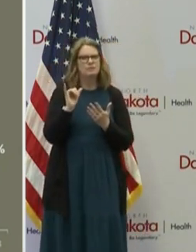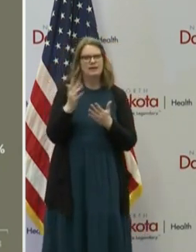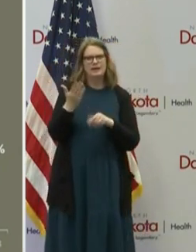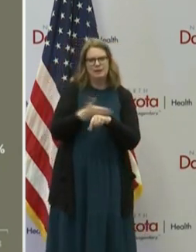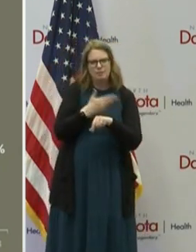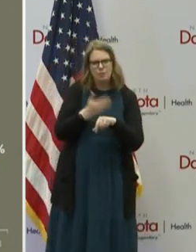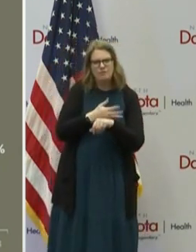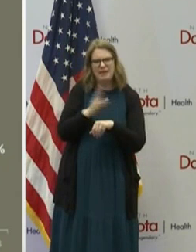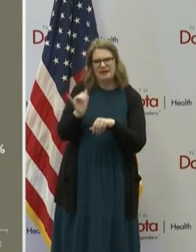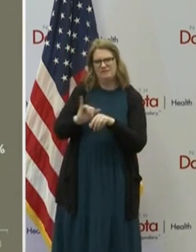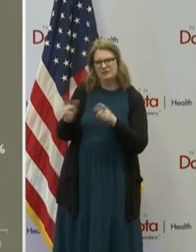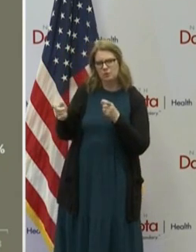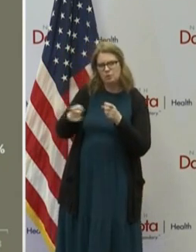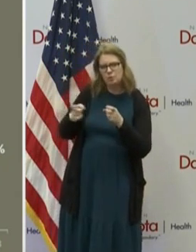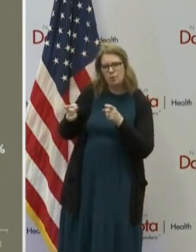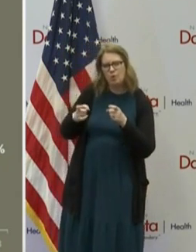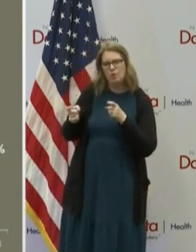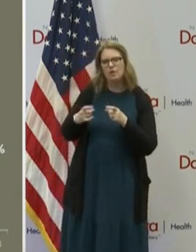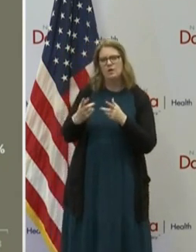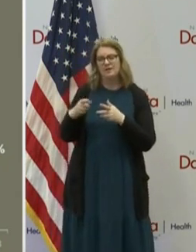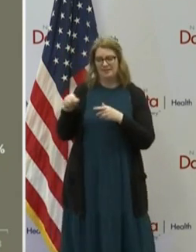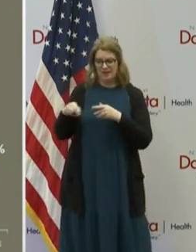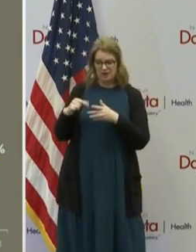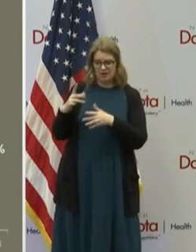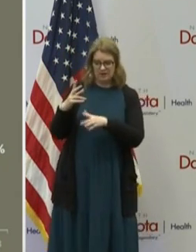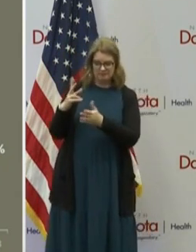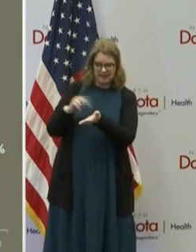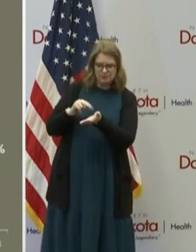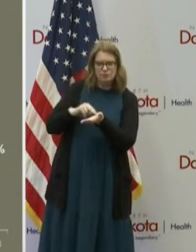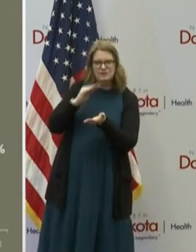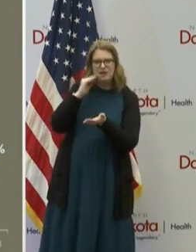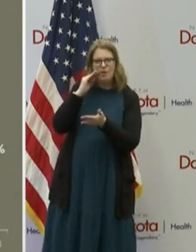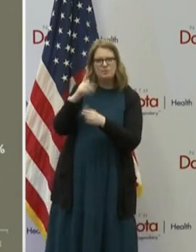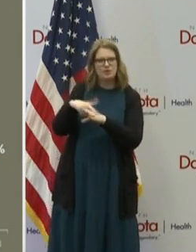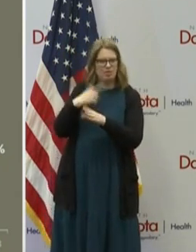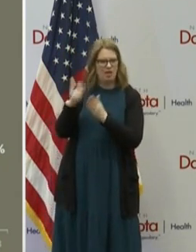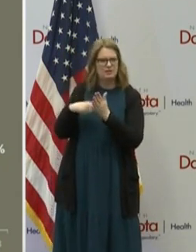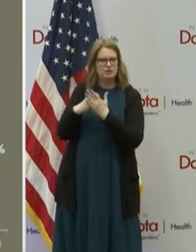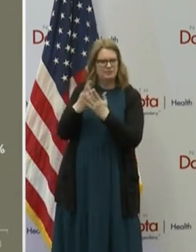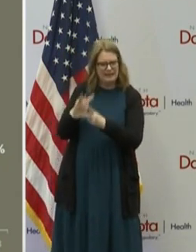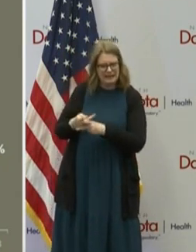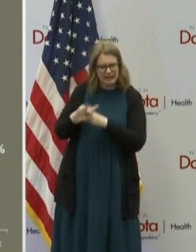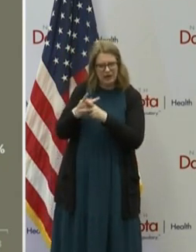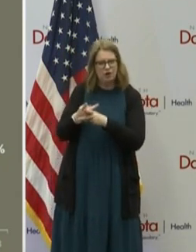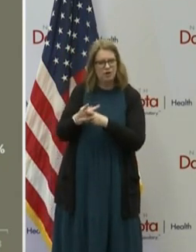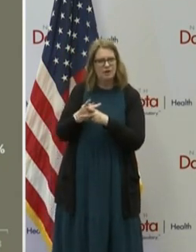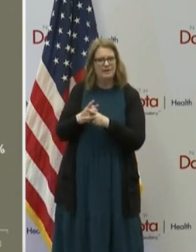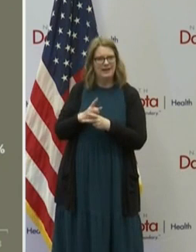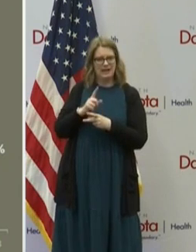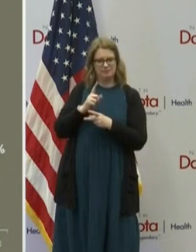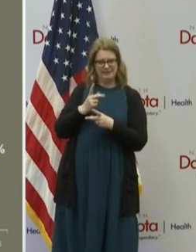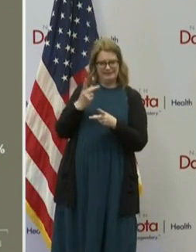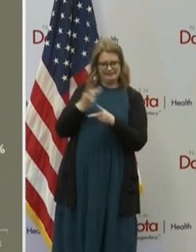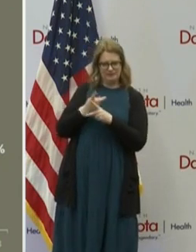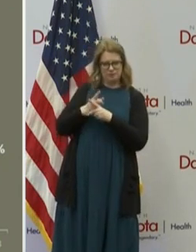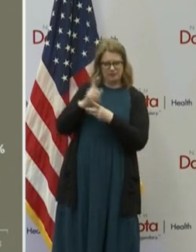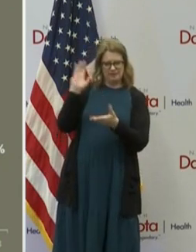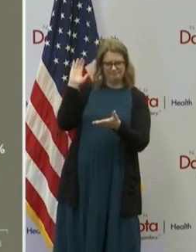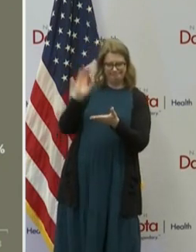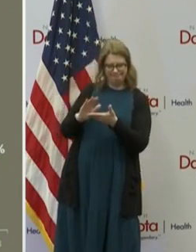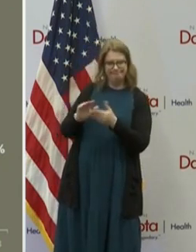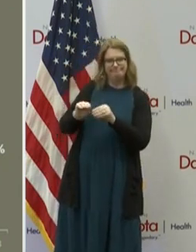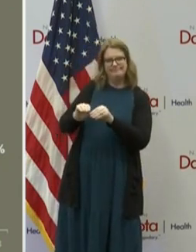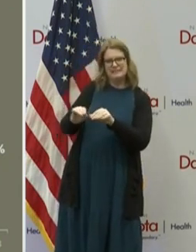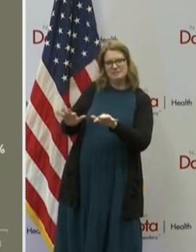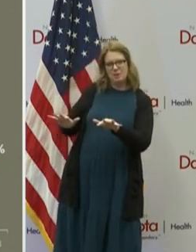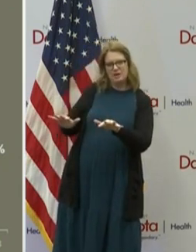infection control in long-term care facilities. And there's things we can do to reduce the spread. And as we begin to